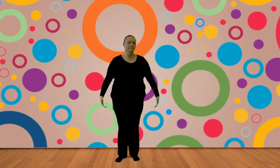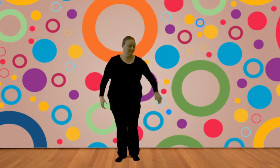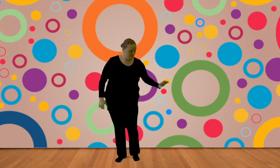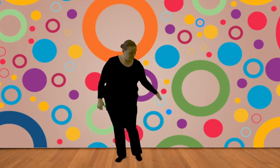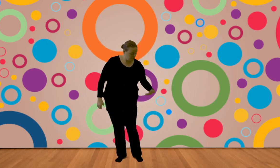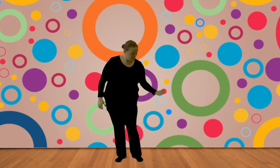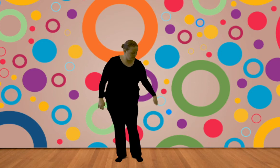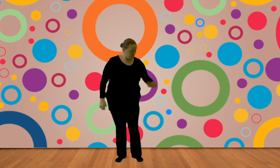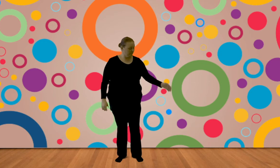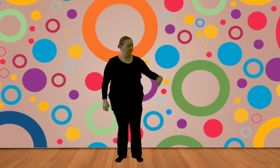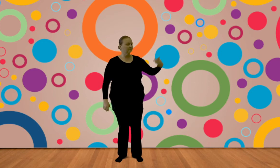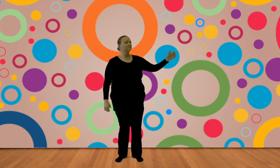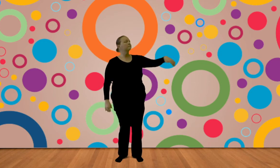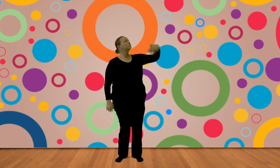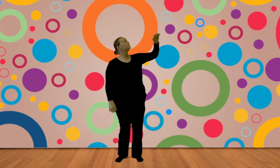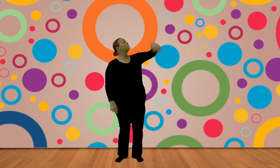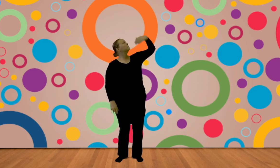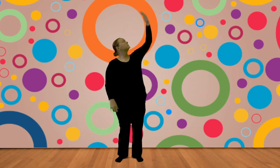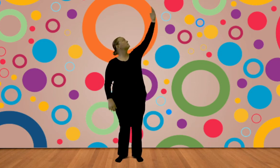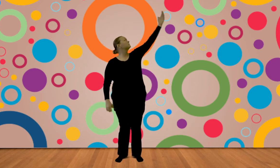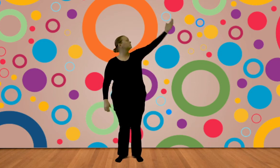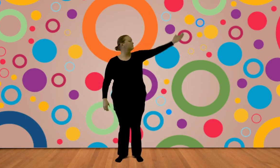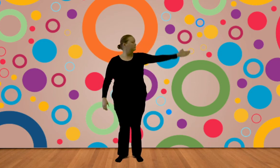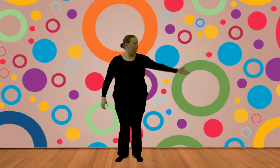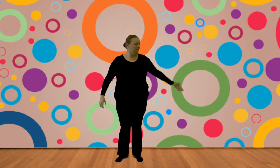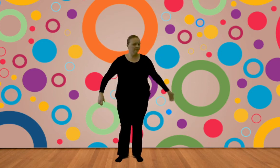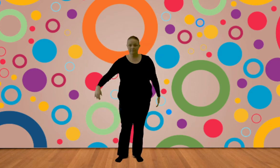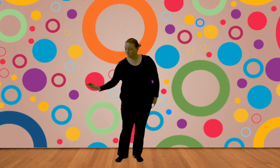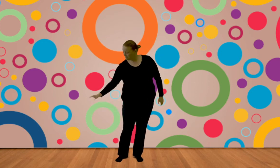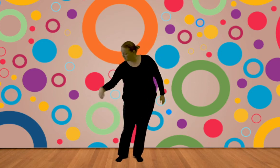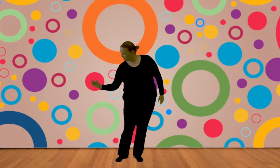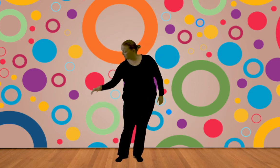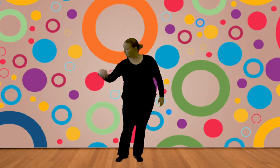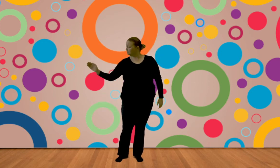Thank you.